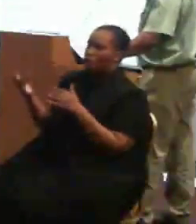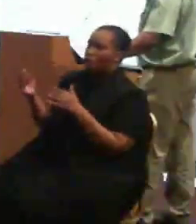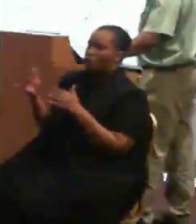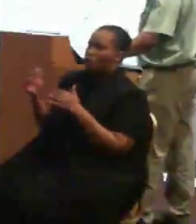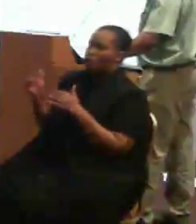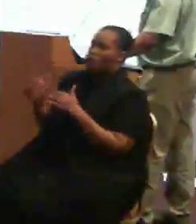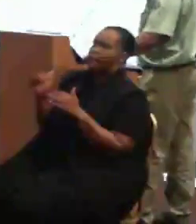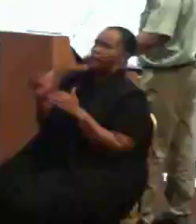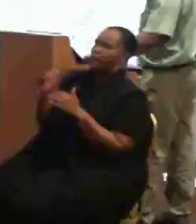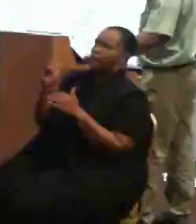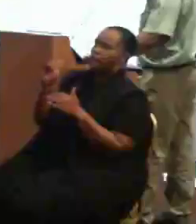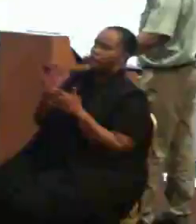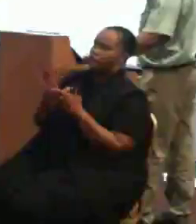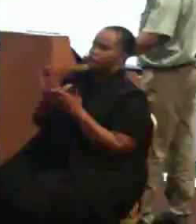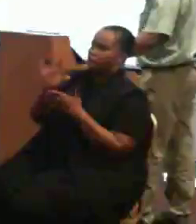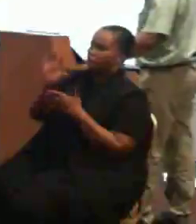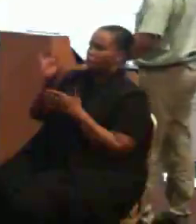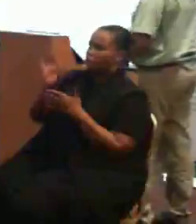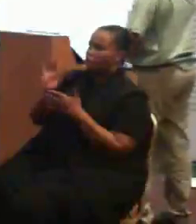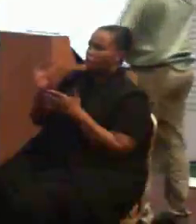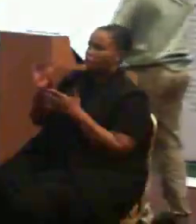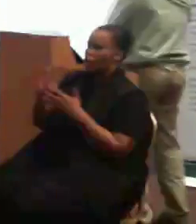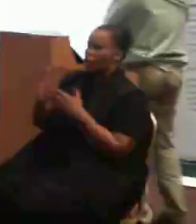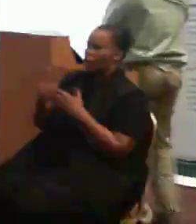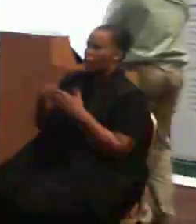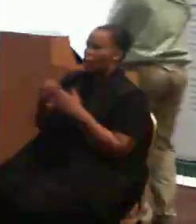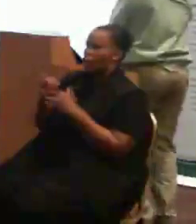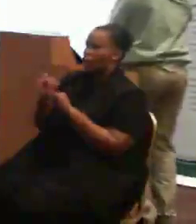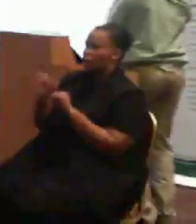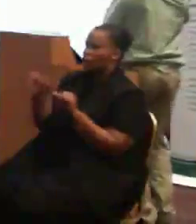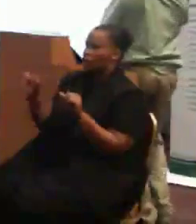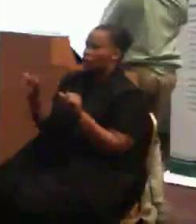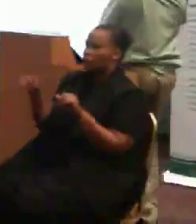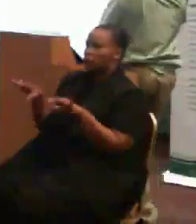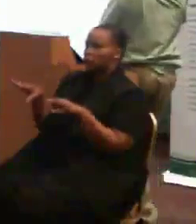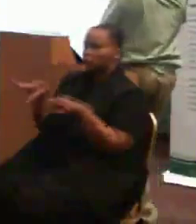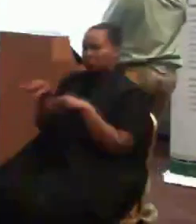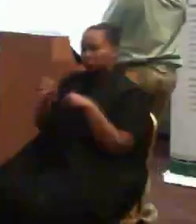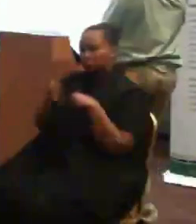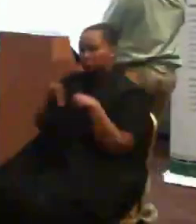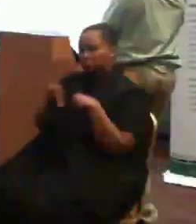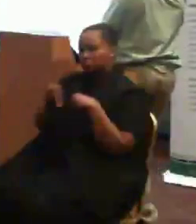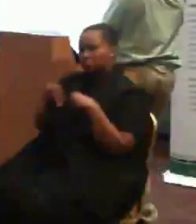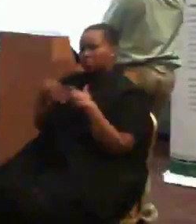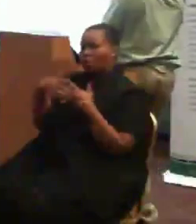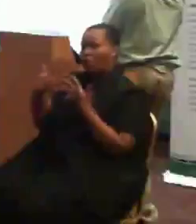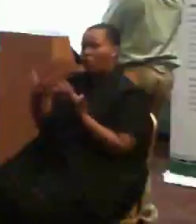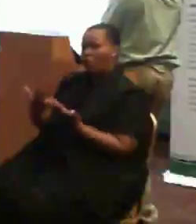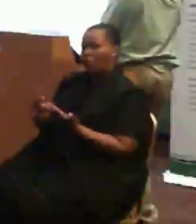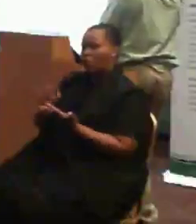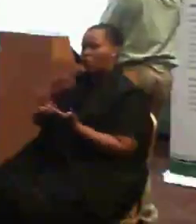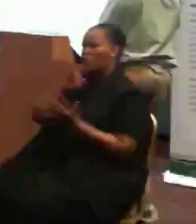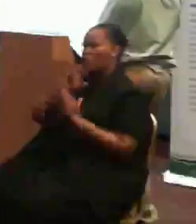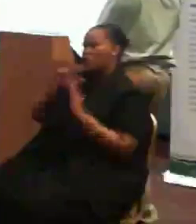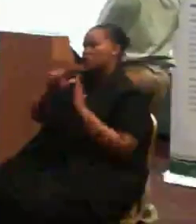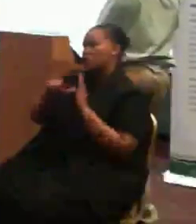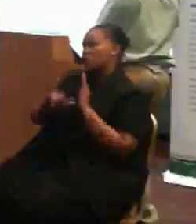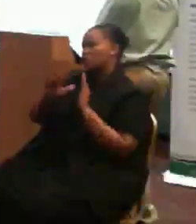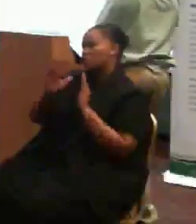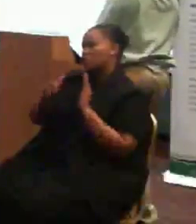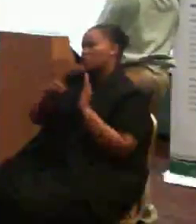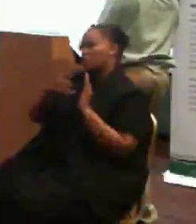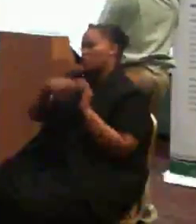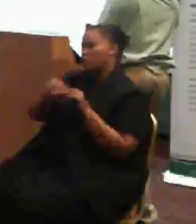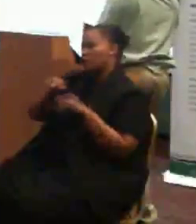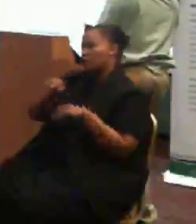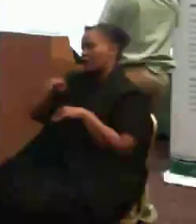15%, would your members absorb, or would your members consume less? I think that's the part that we want to